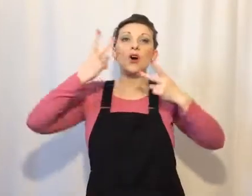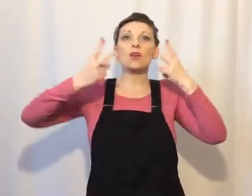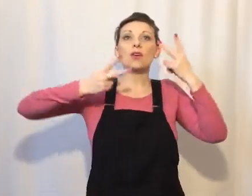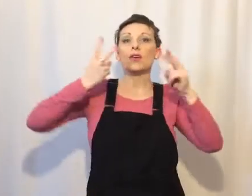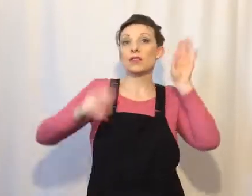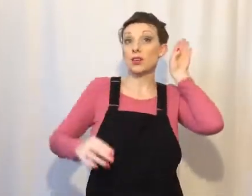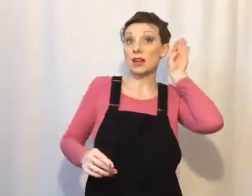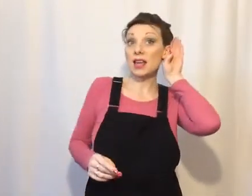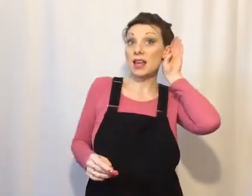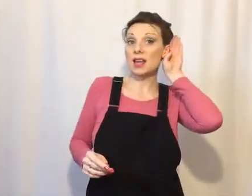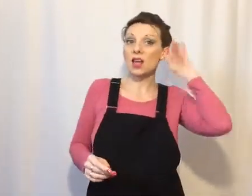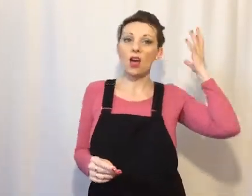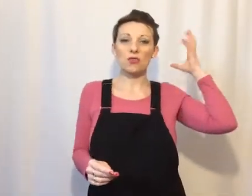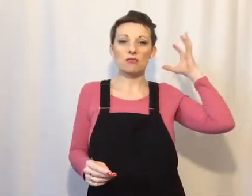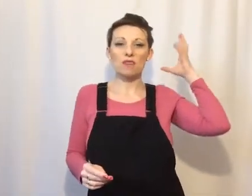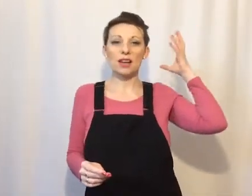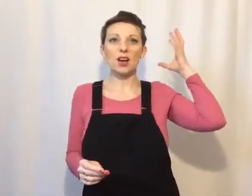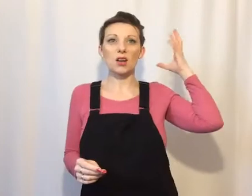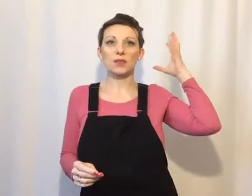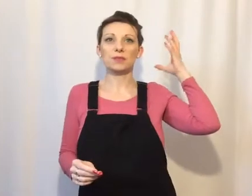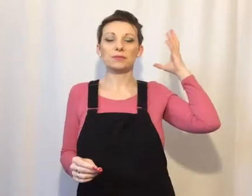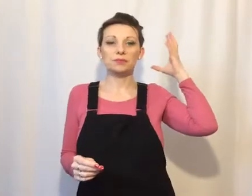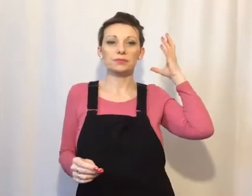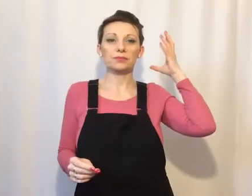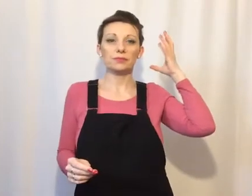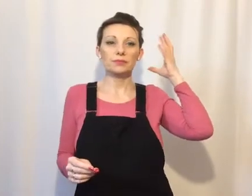Song that you can hear on the radio.